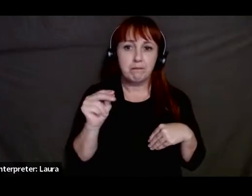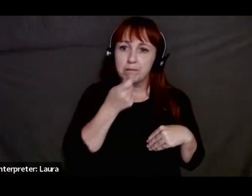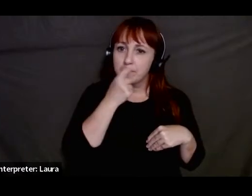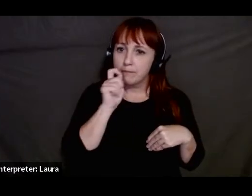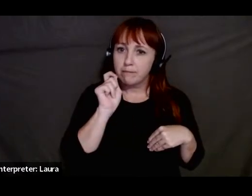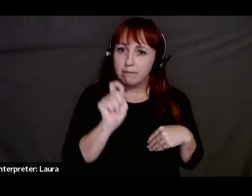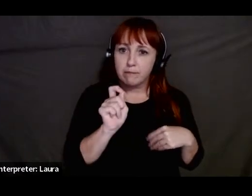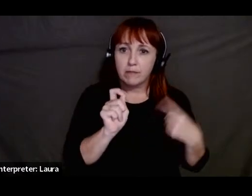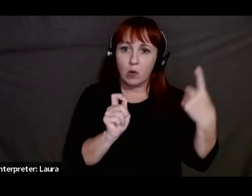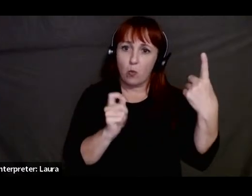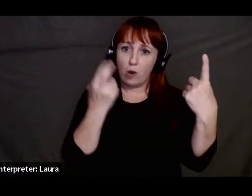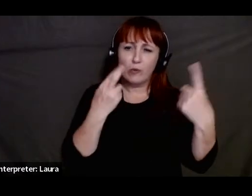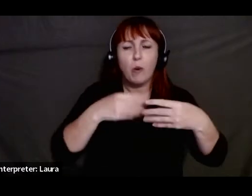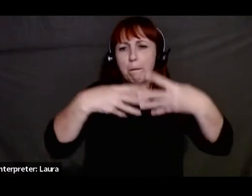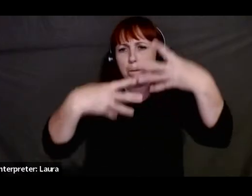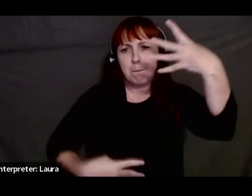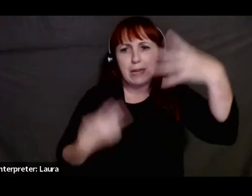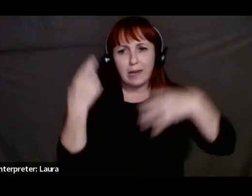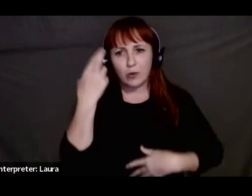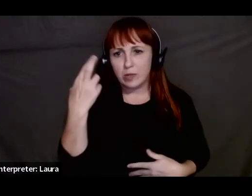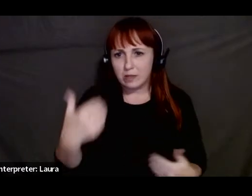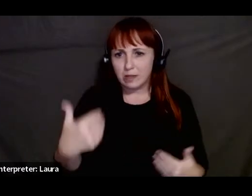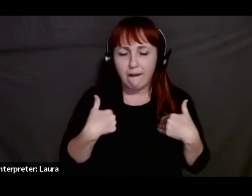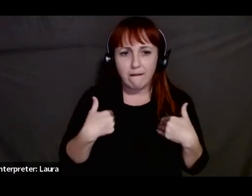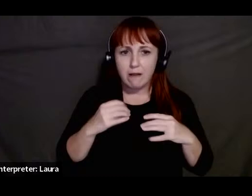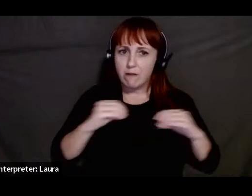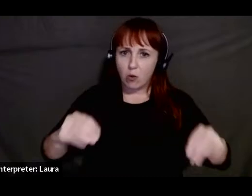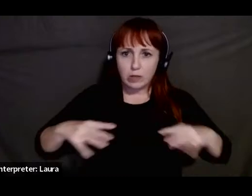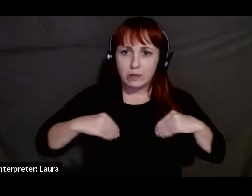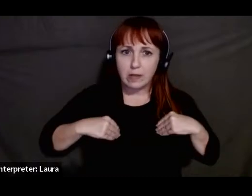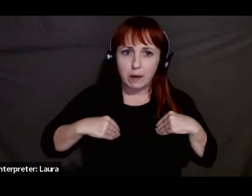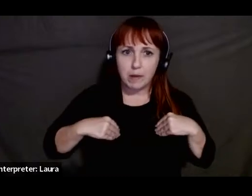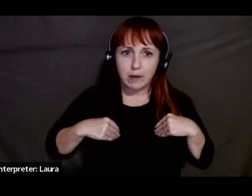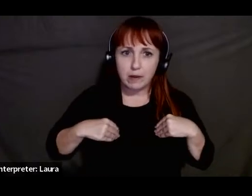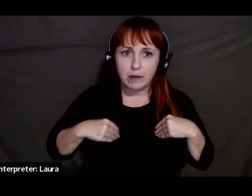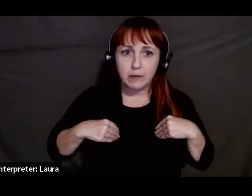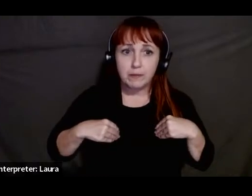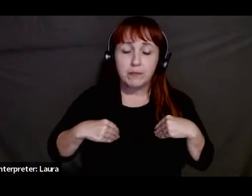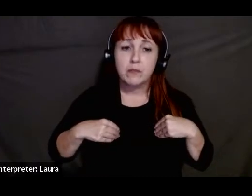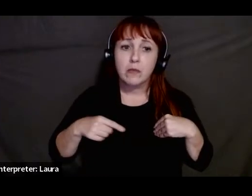for one reason, for many reasons. I know Shippy had recorded a lot of stuff there.